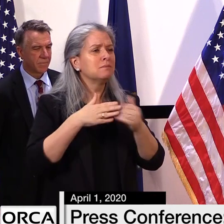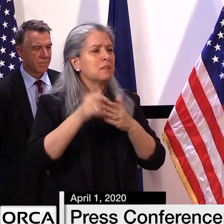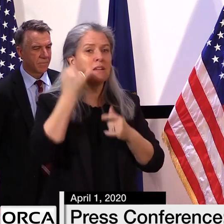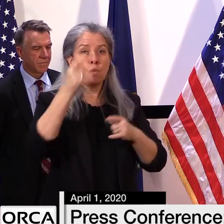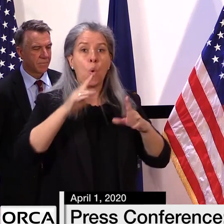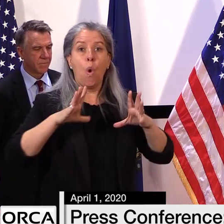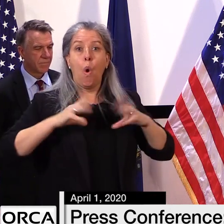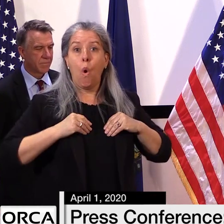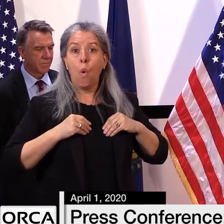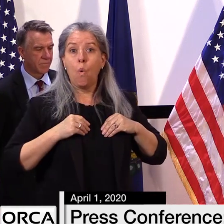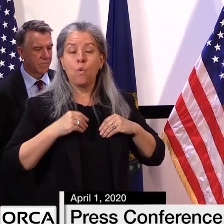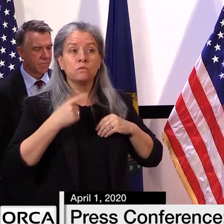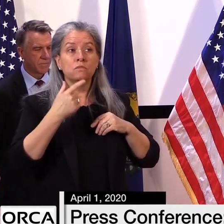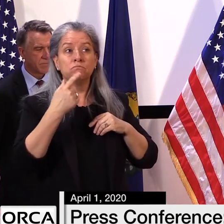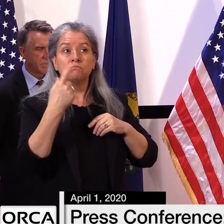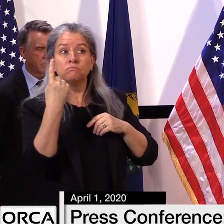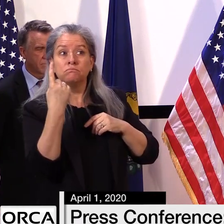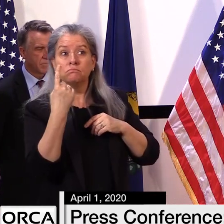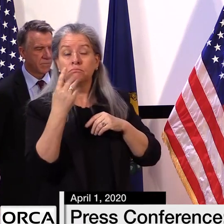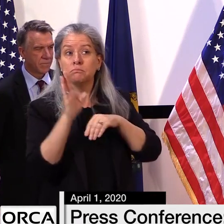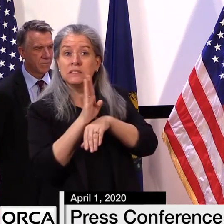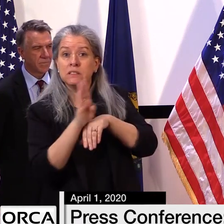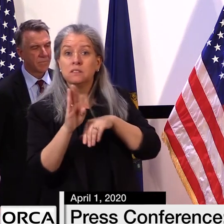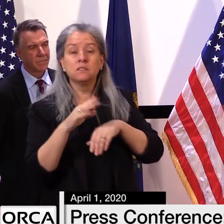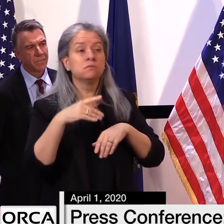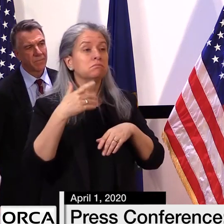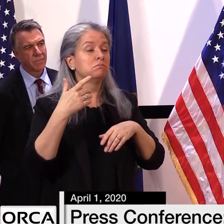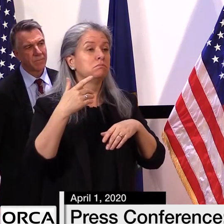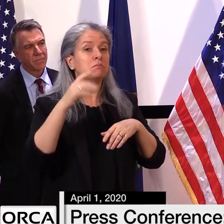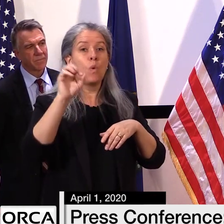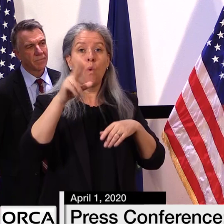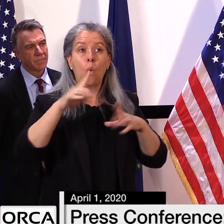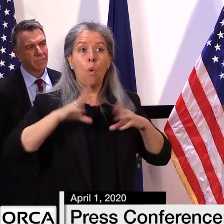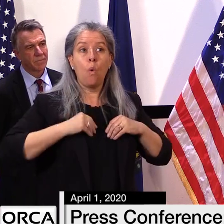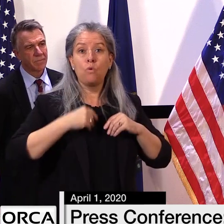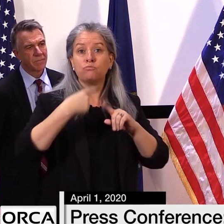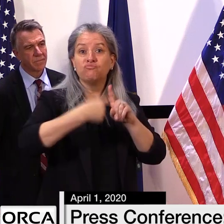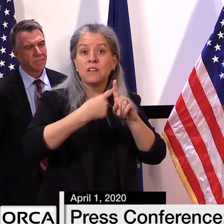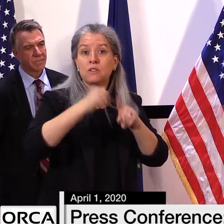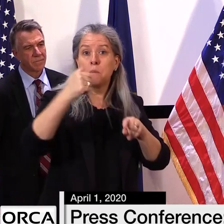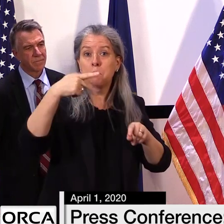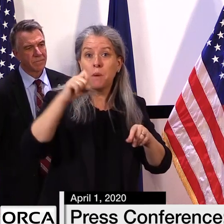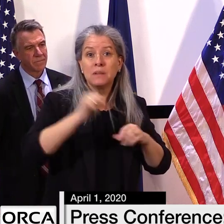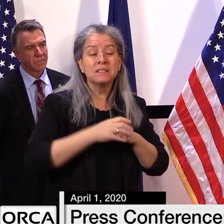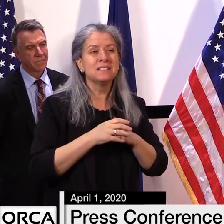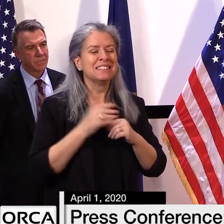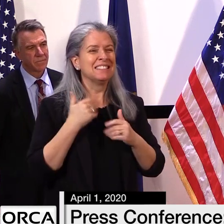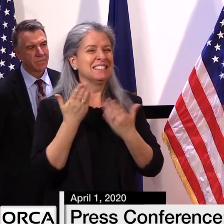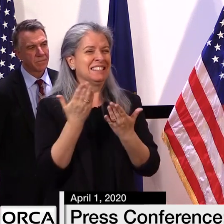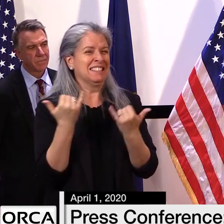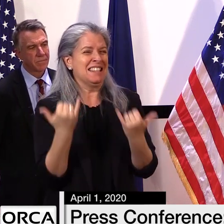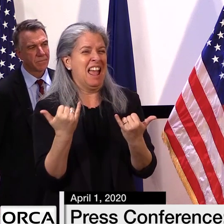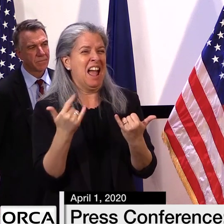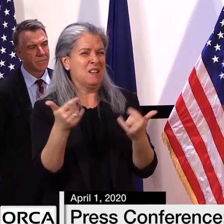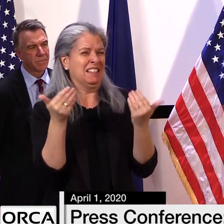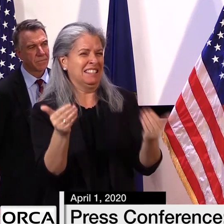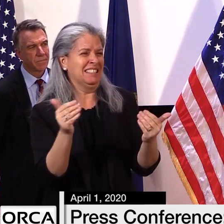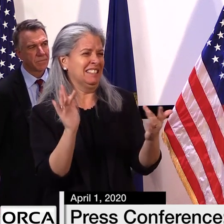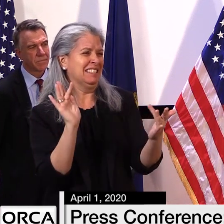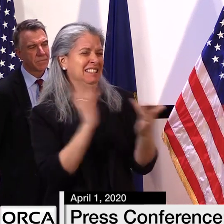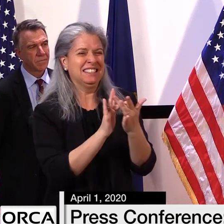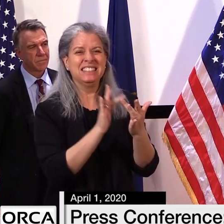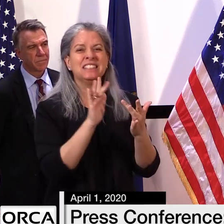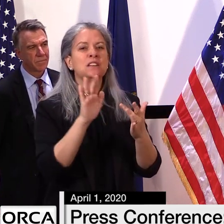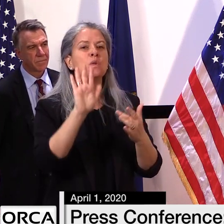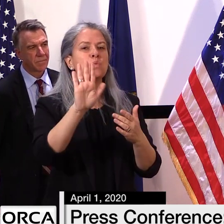or a multifamily unit, we are encouraging Vermonters to get in touch with their mortgage lenders now if you will